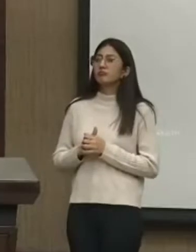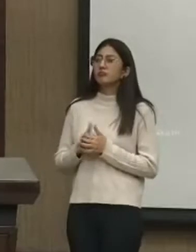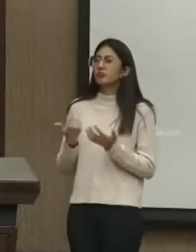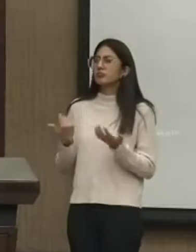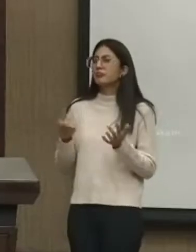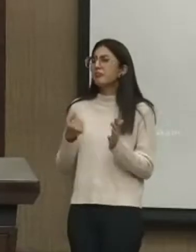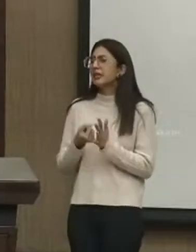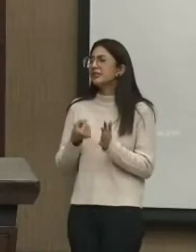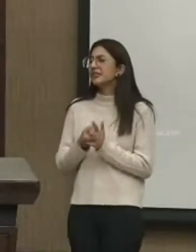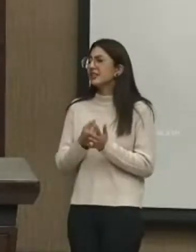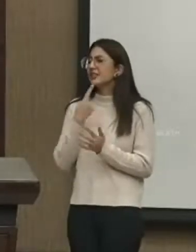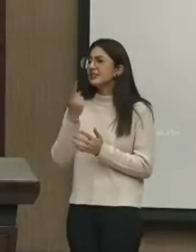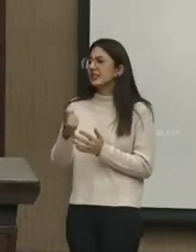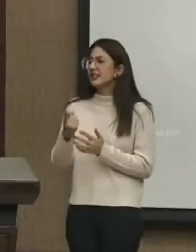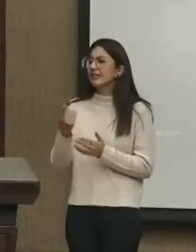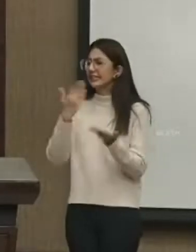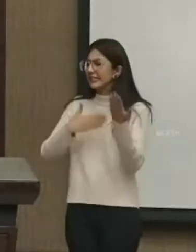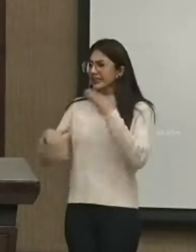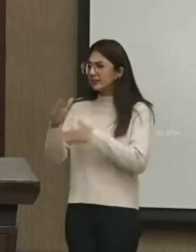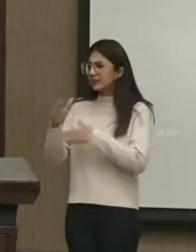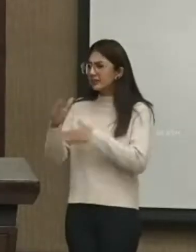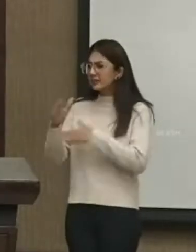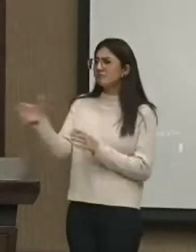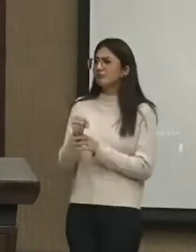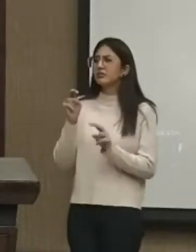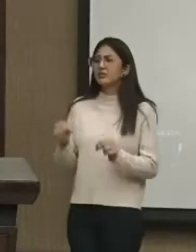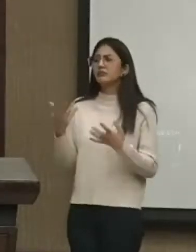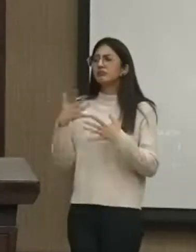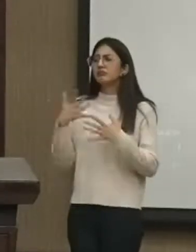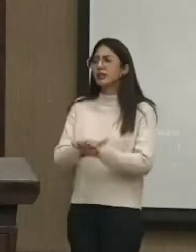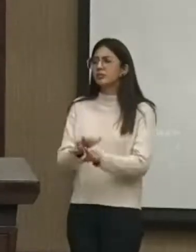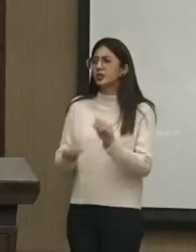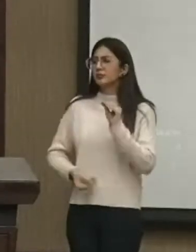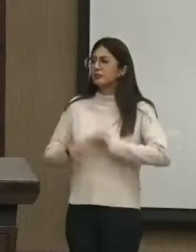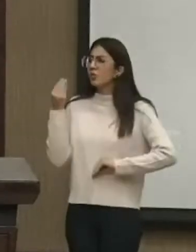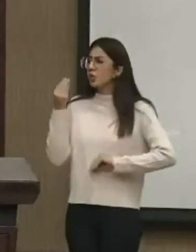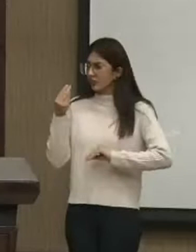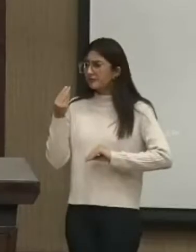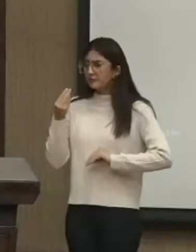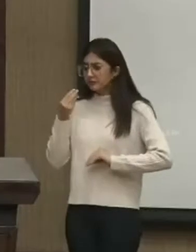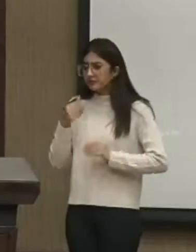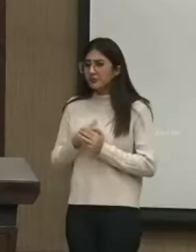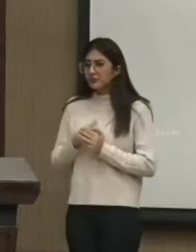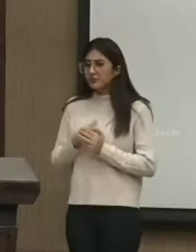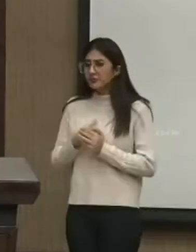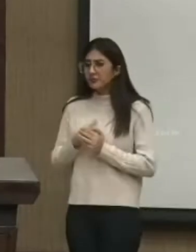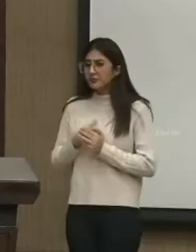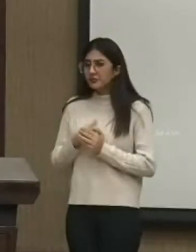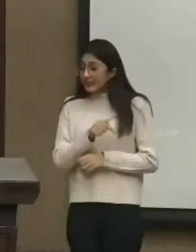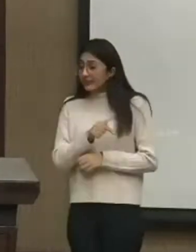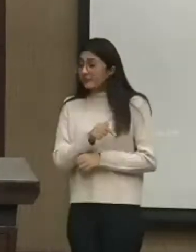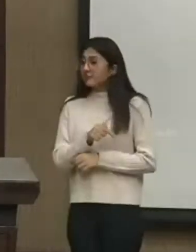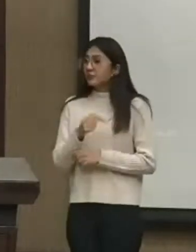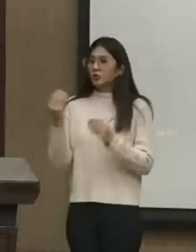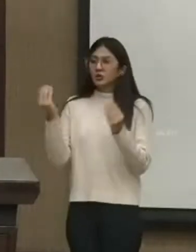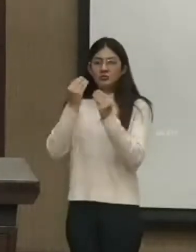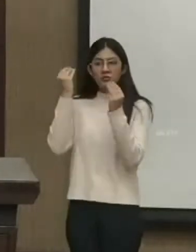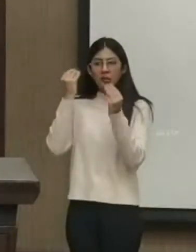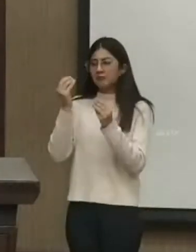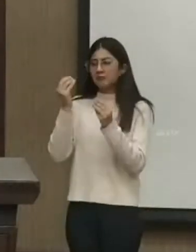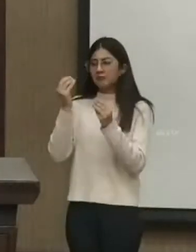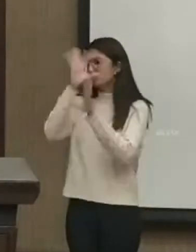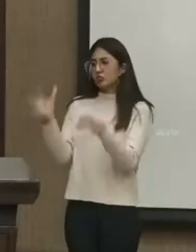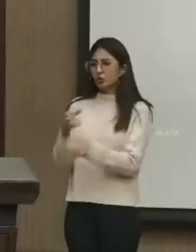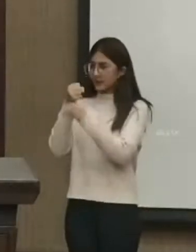basically bringing disability into the mainstream. So this would be the sum and substance of this all.